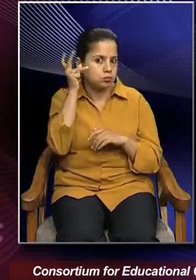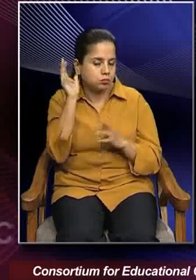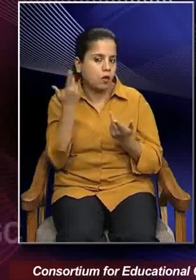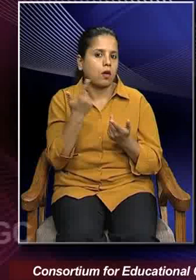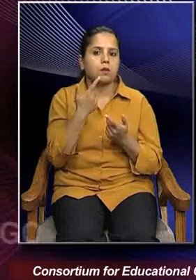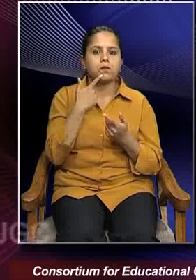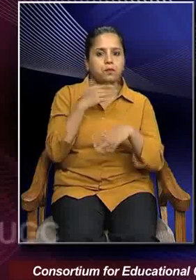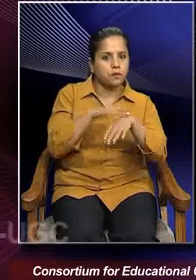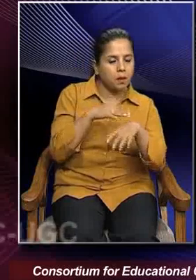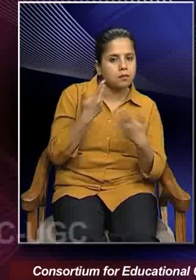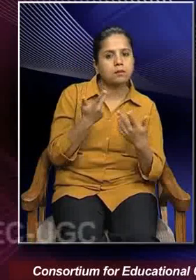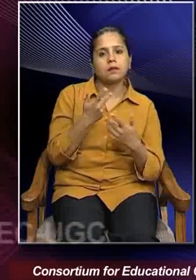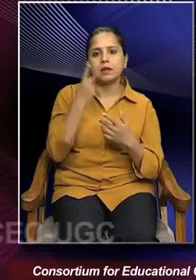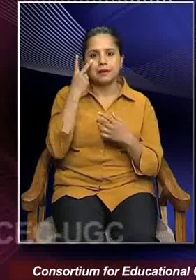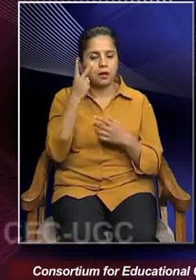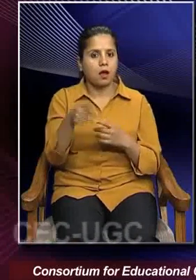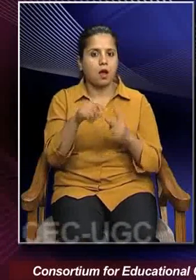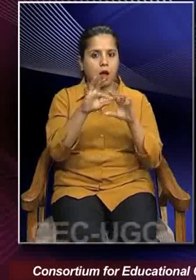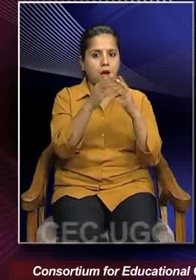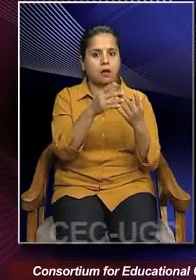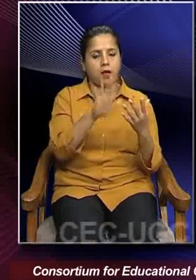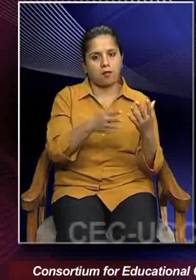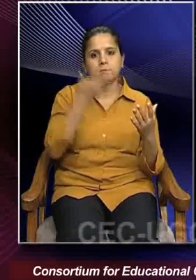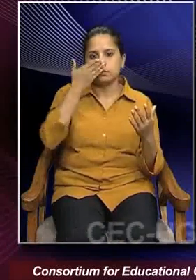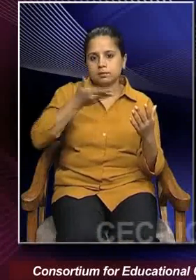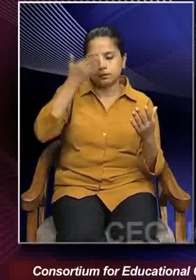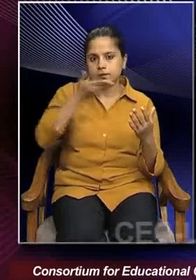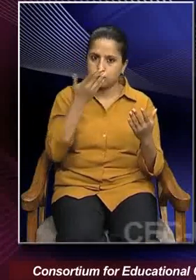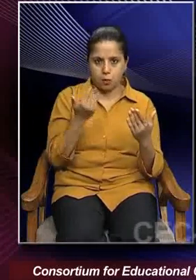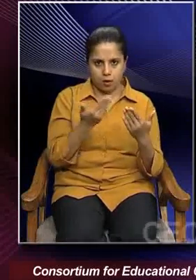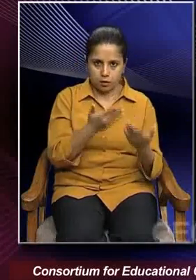example, earth has a quality of smell,